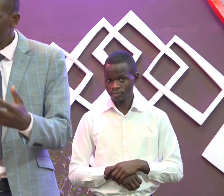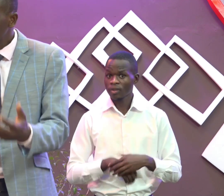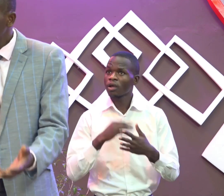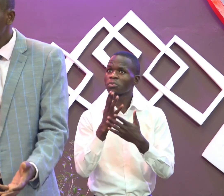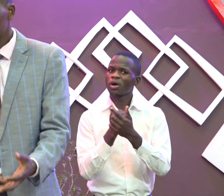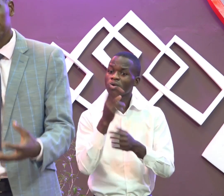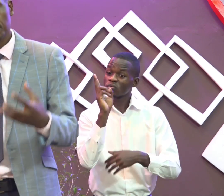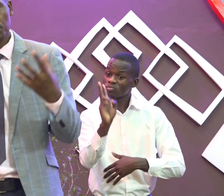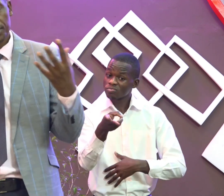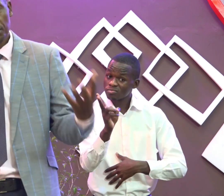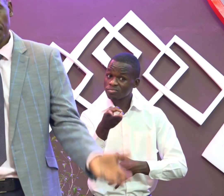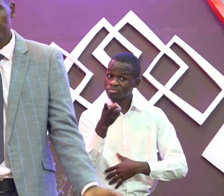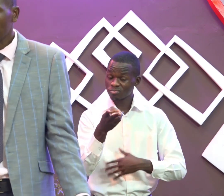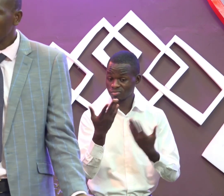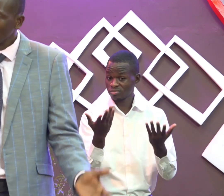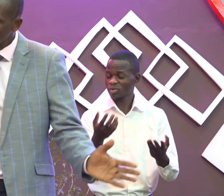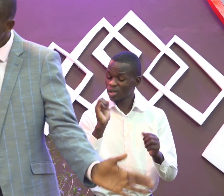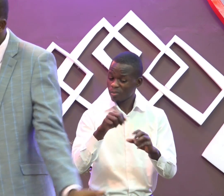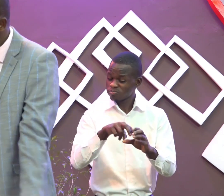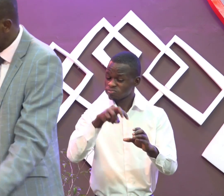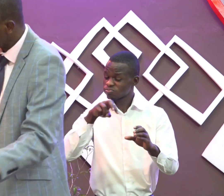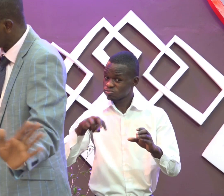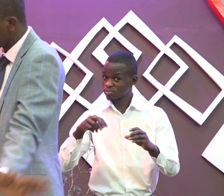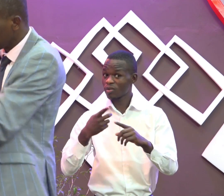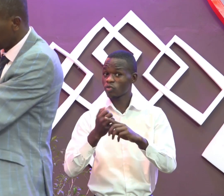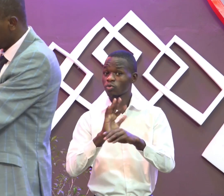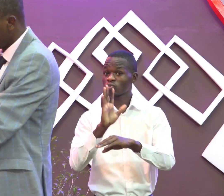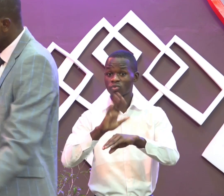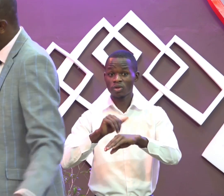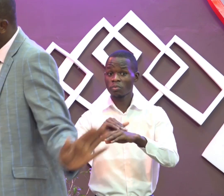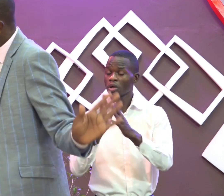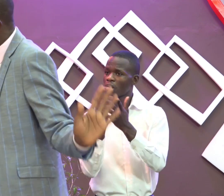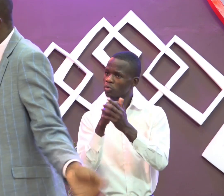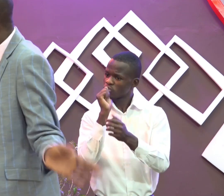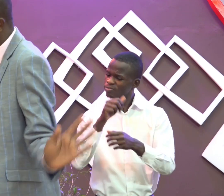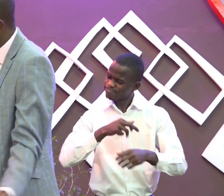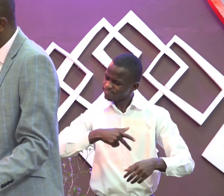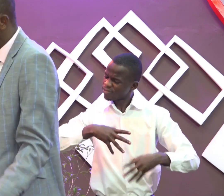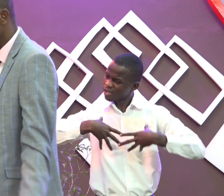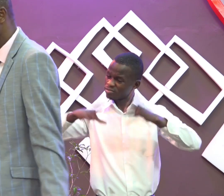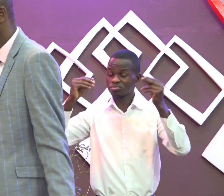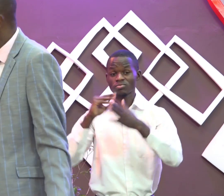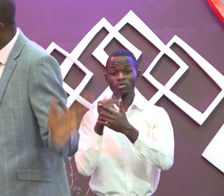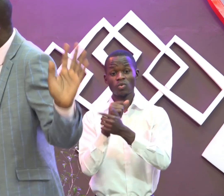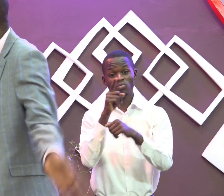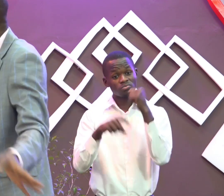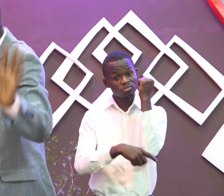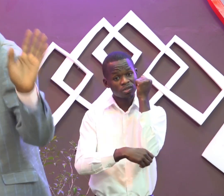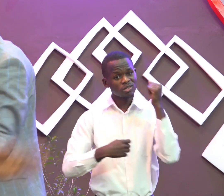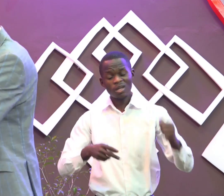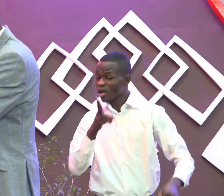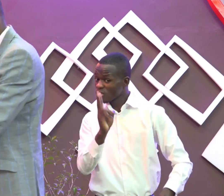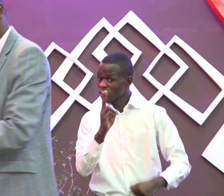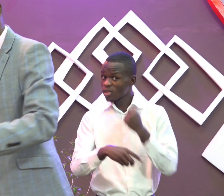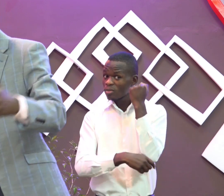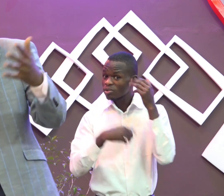nkumi biri zikujisa mukuyitibwa ako ne bagamba atambule atambule yabye mubi mubi tiyabye chi yatutenku mibiri